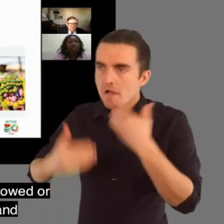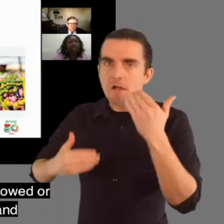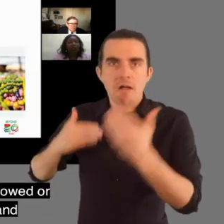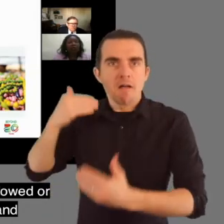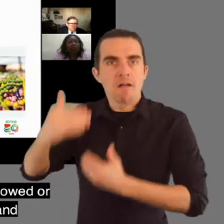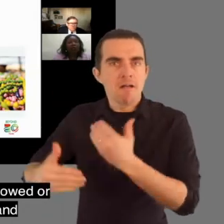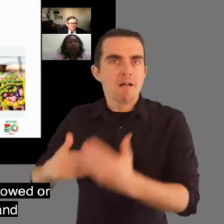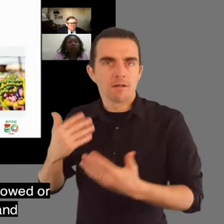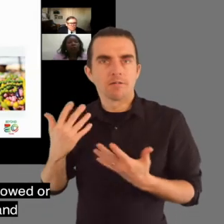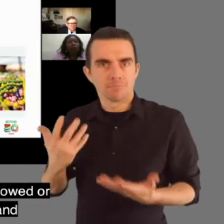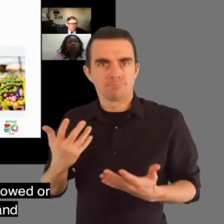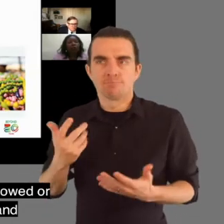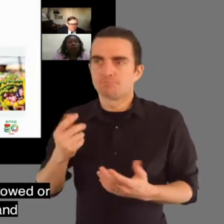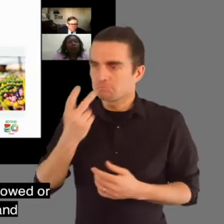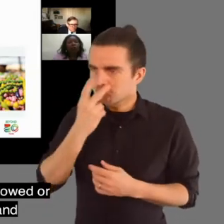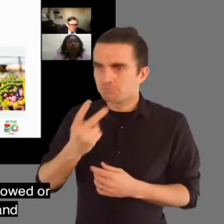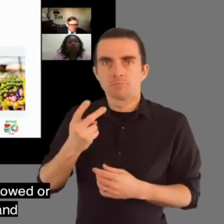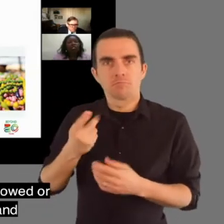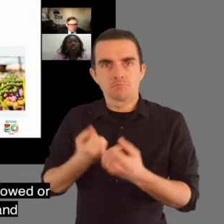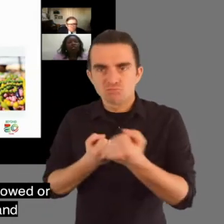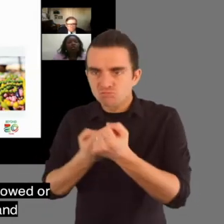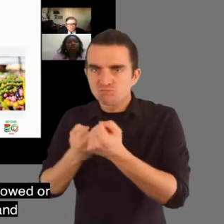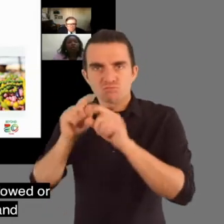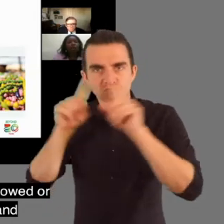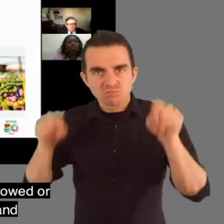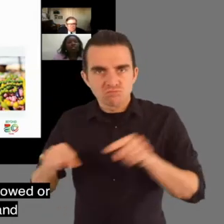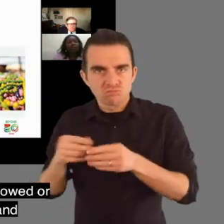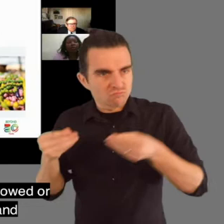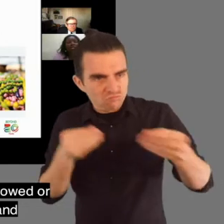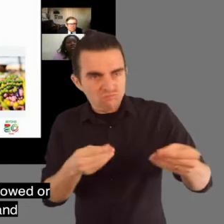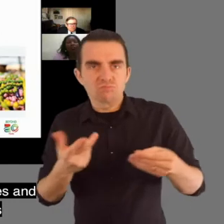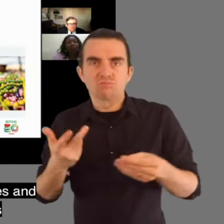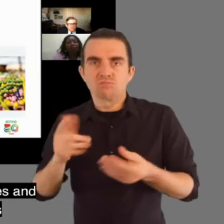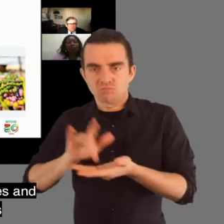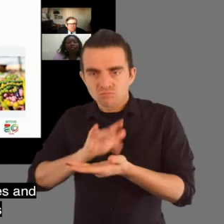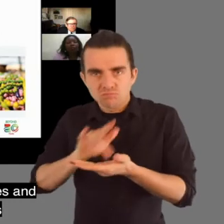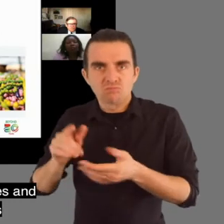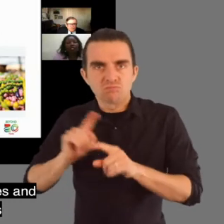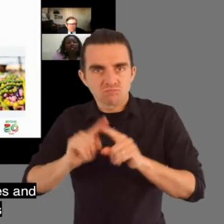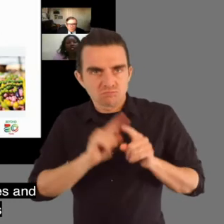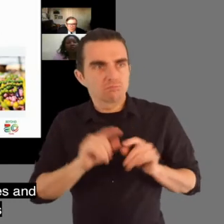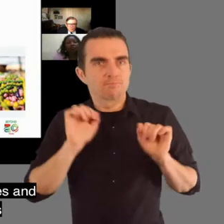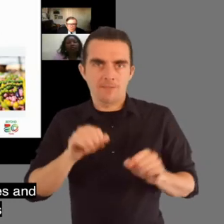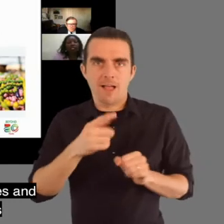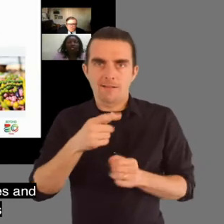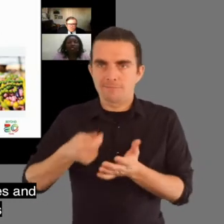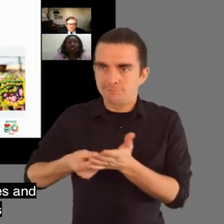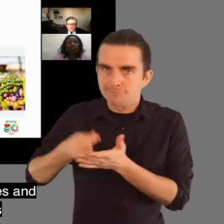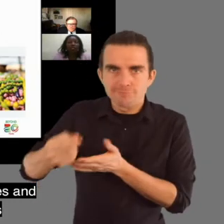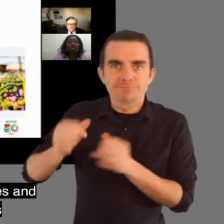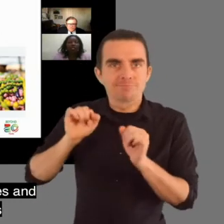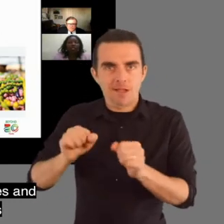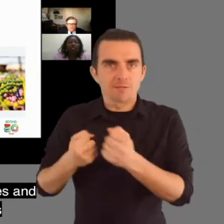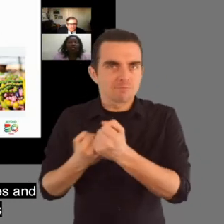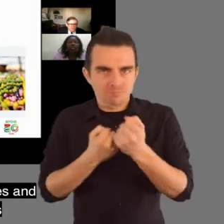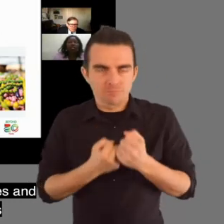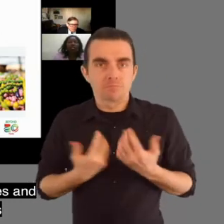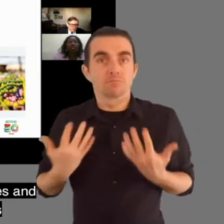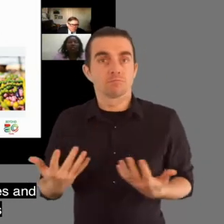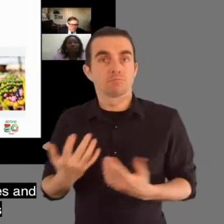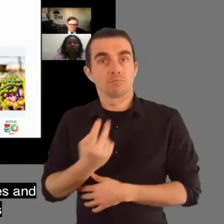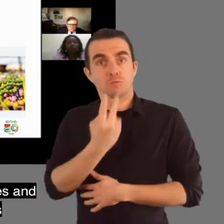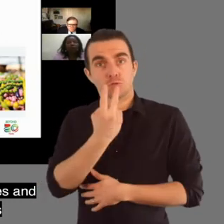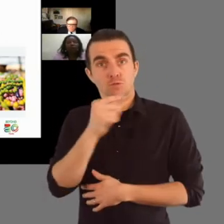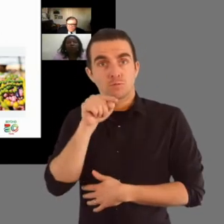has allowed or committed to accessibility and affordability of assistive devices and technology that